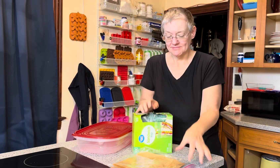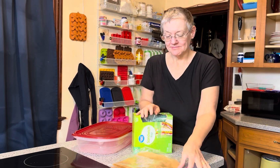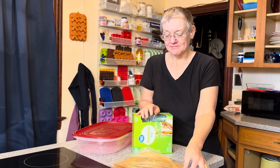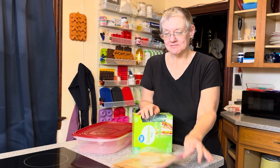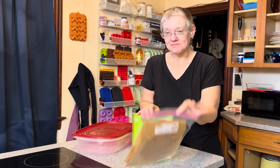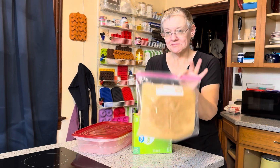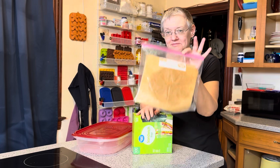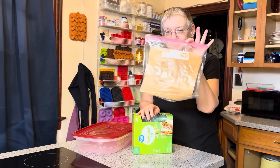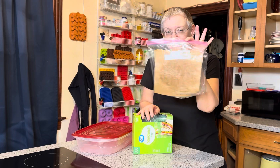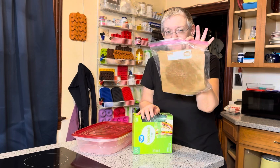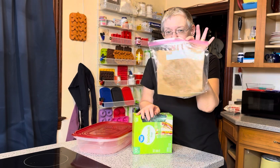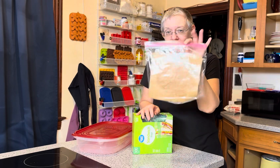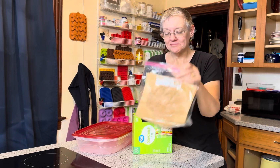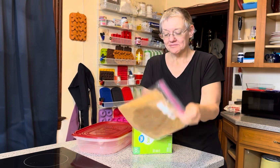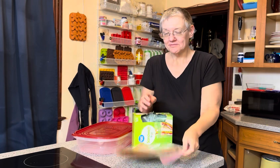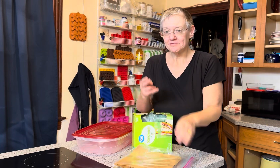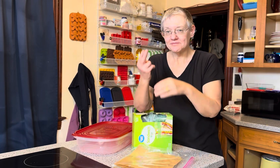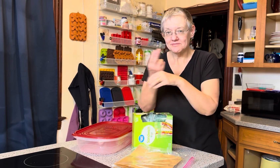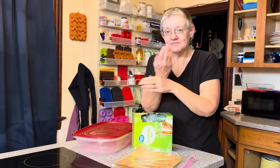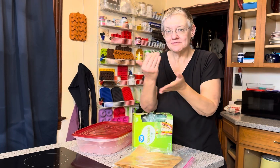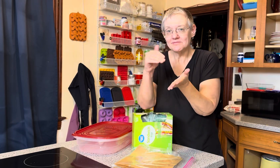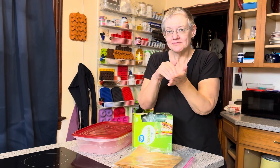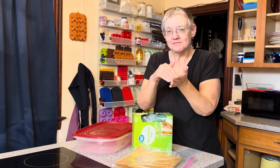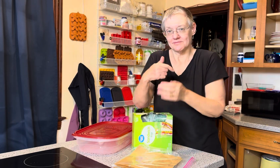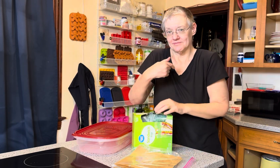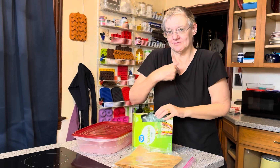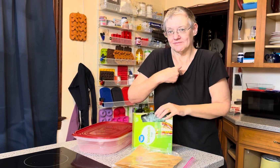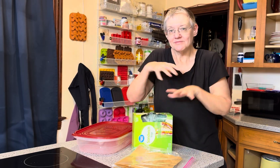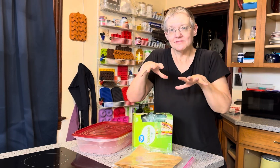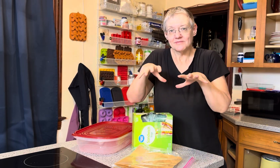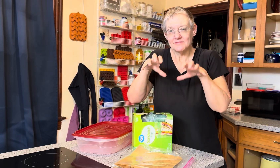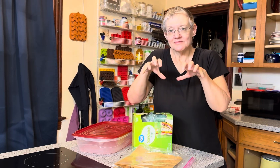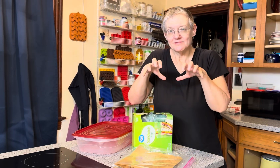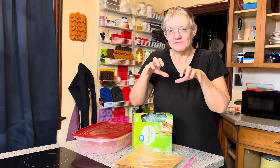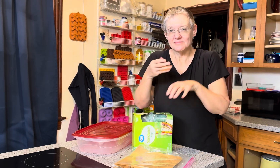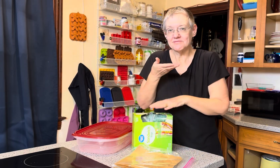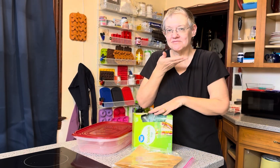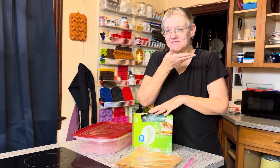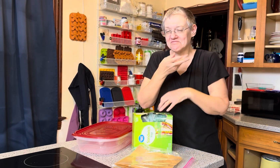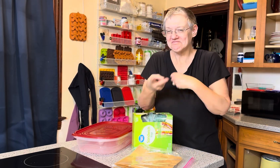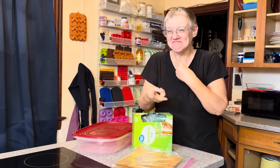And I'm going to save all the parchment papers. I store them in the freezer to use again.